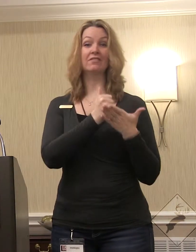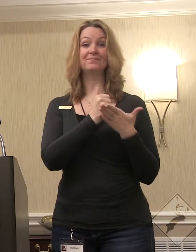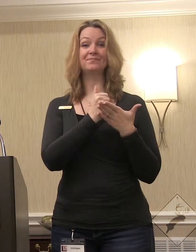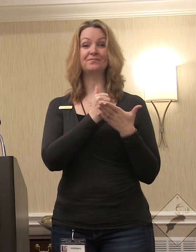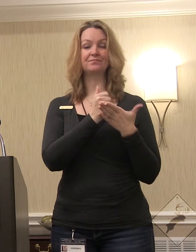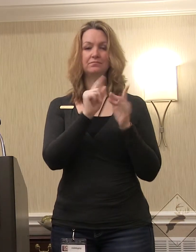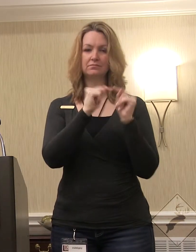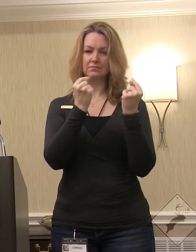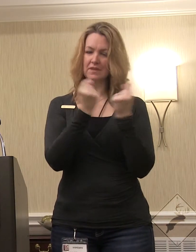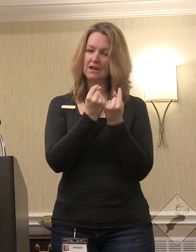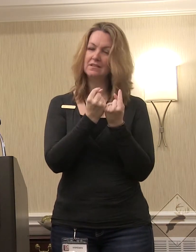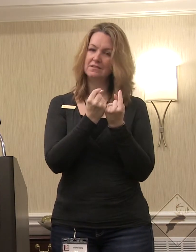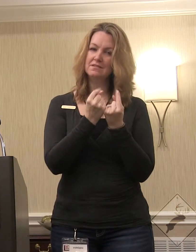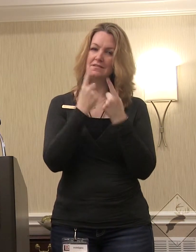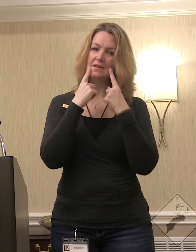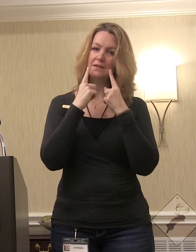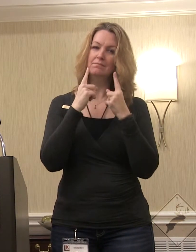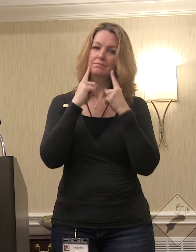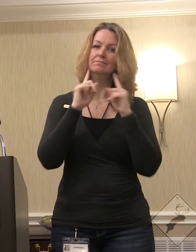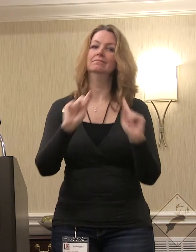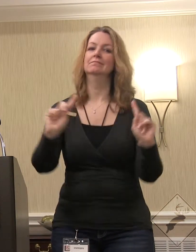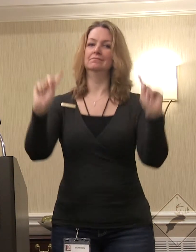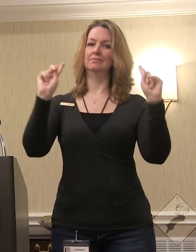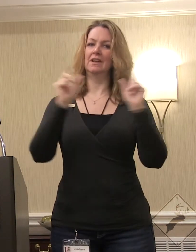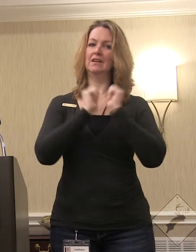It's a team effort, after all.